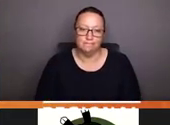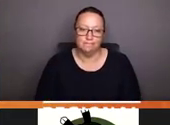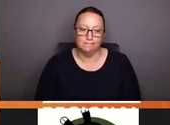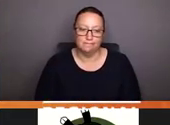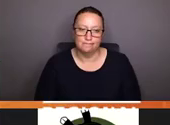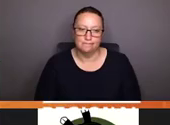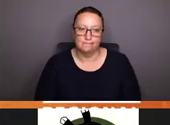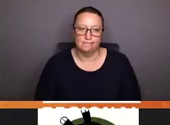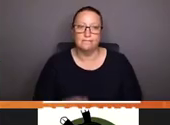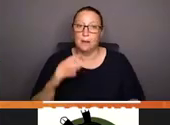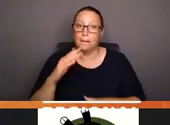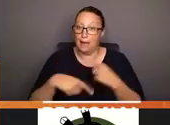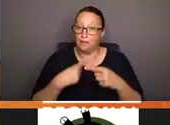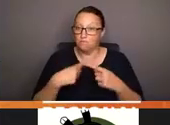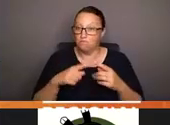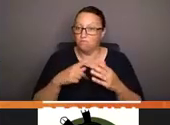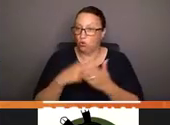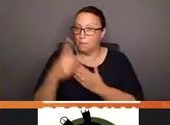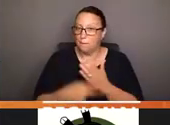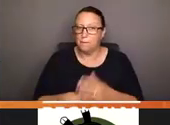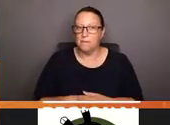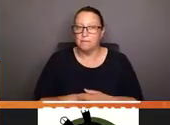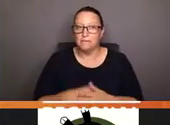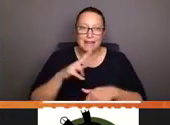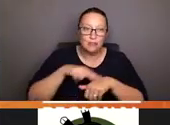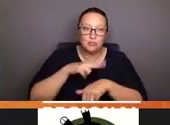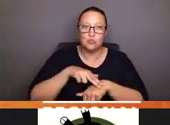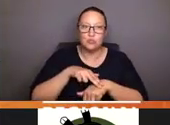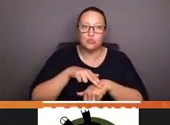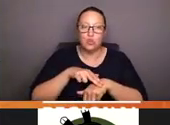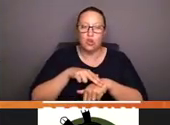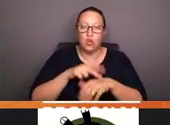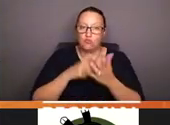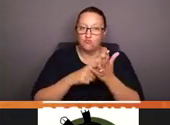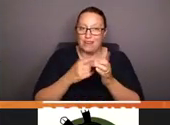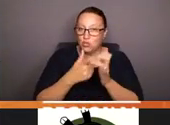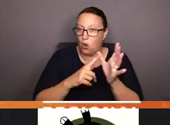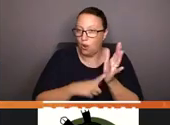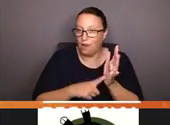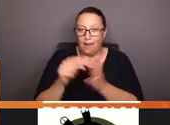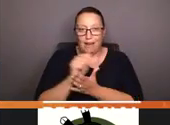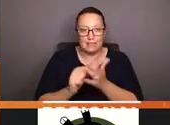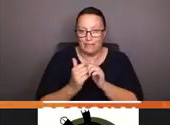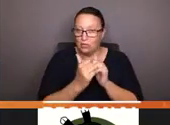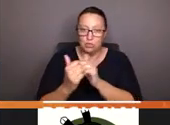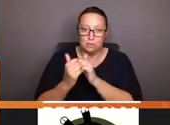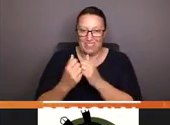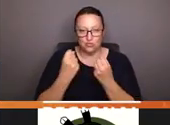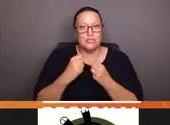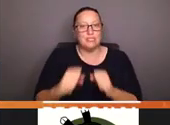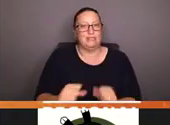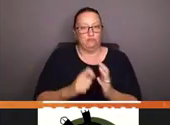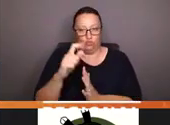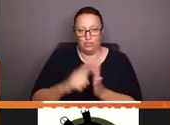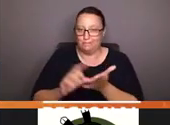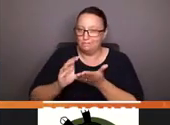So about the program. The National Regional Arts Fellowship Program is a strategic project supported by the Regional Arts